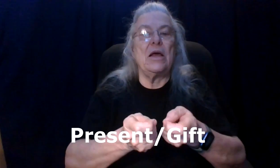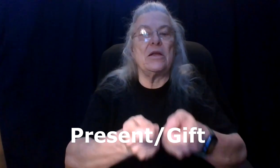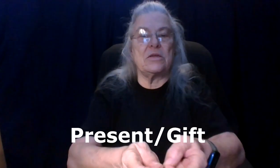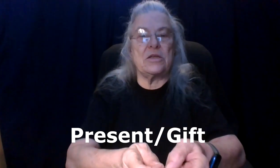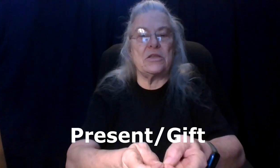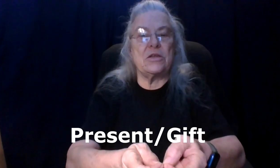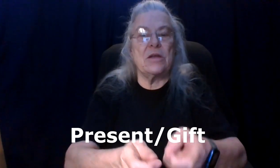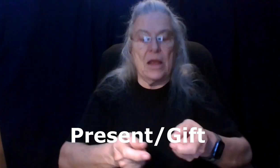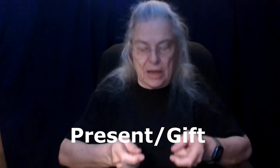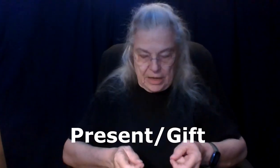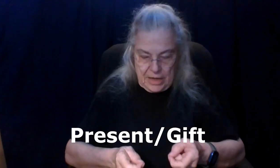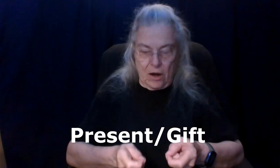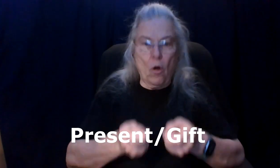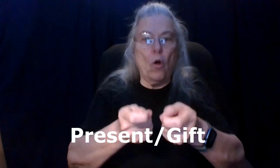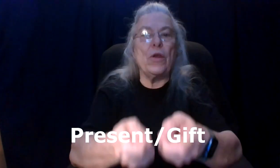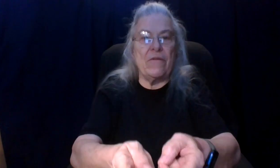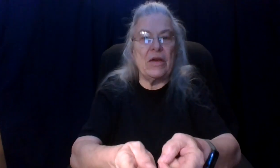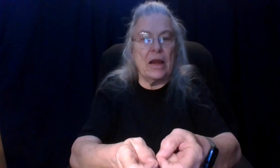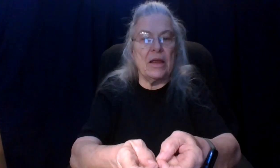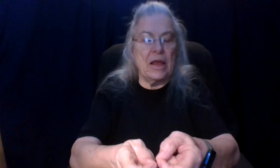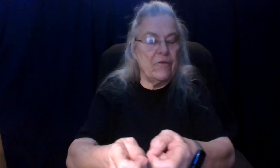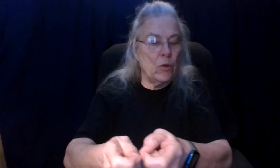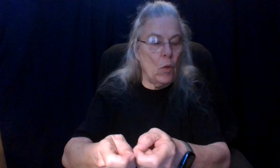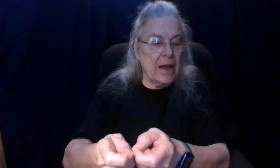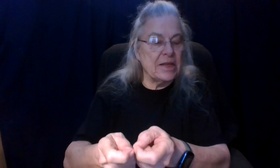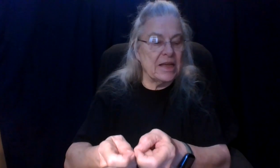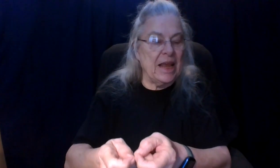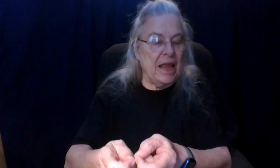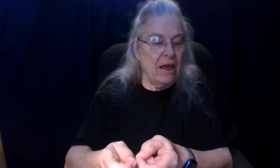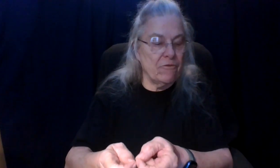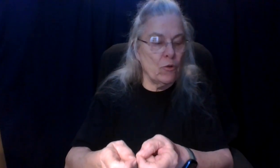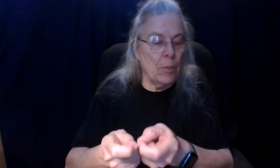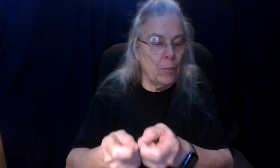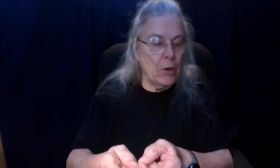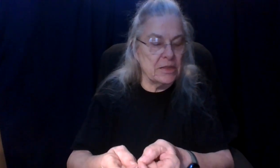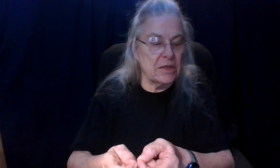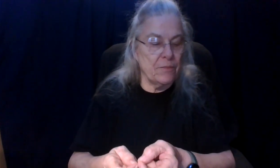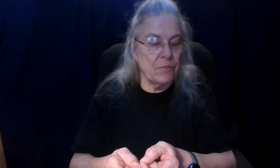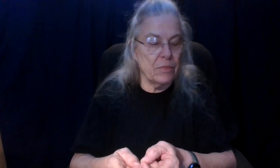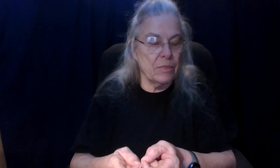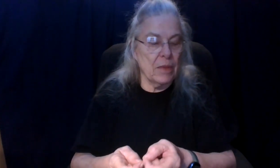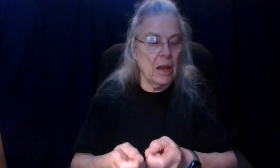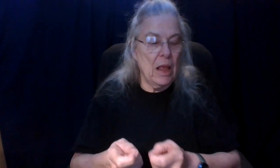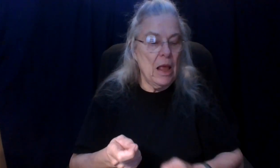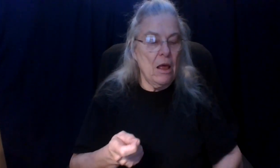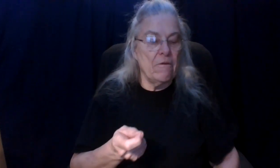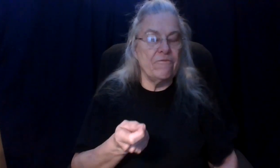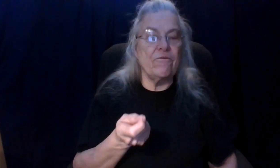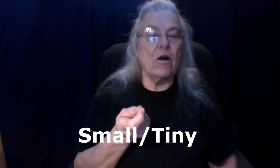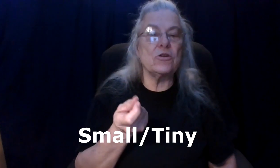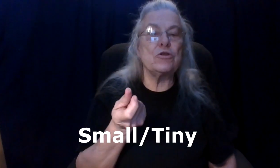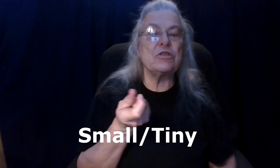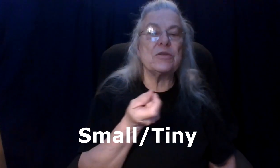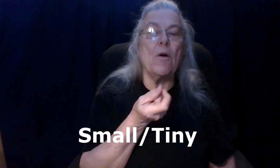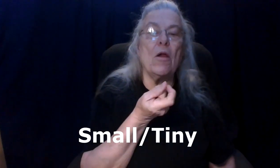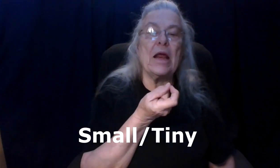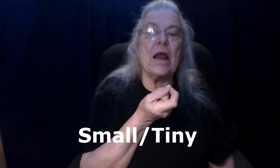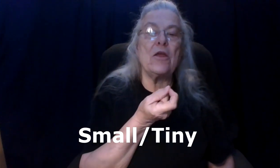to just get a hold of it and give it away. It's a gift or a present. Far too small, and I use the